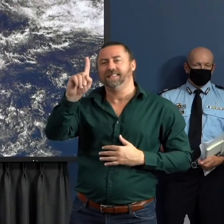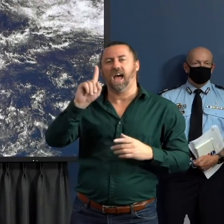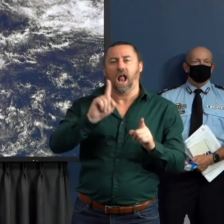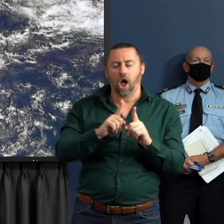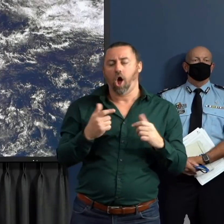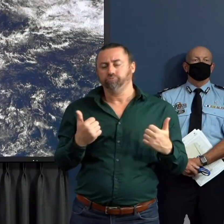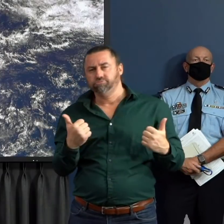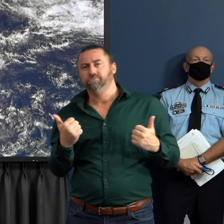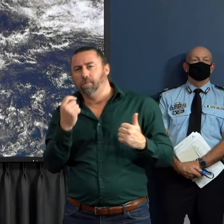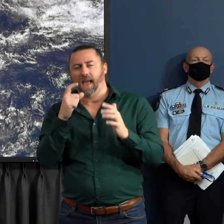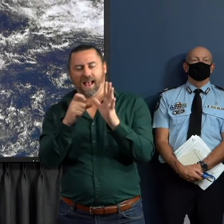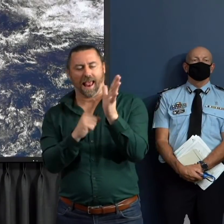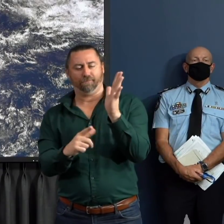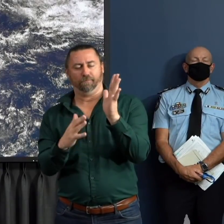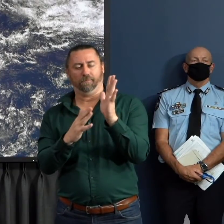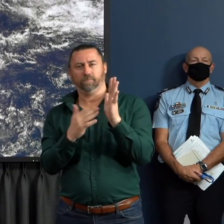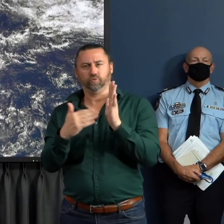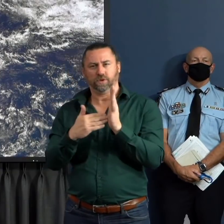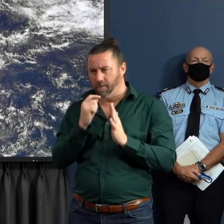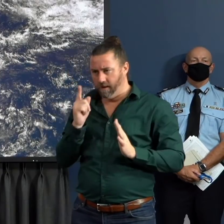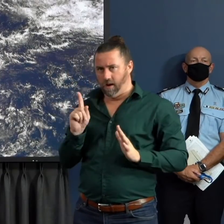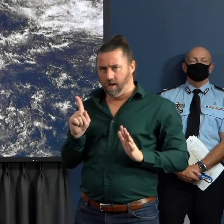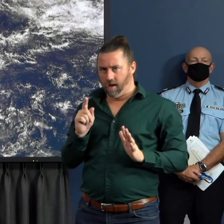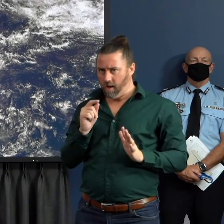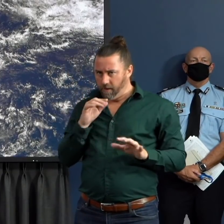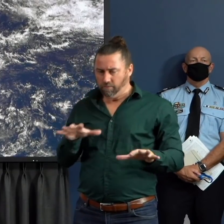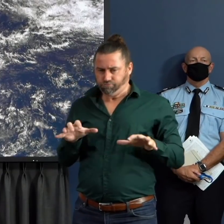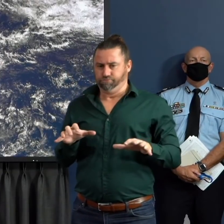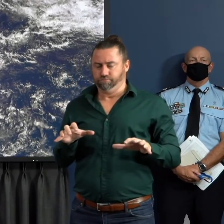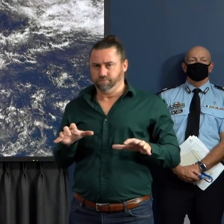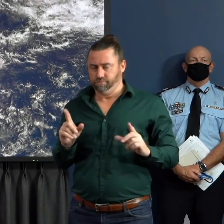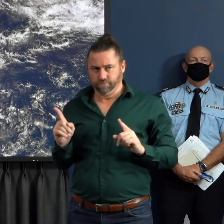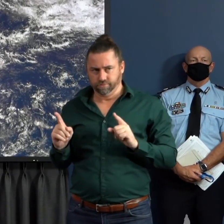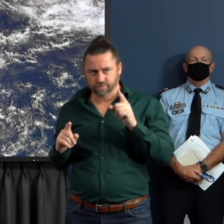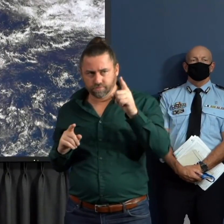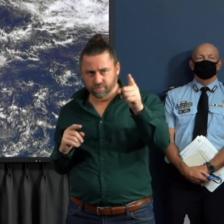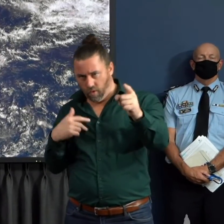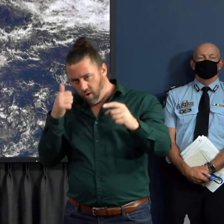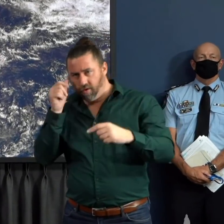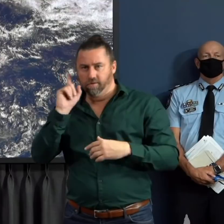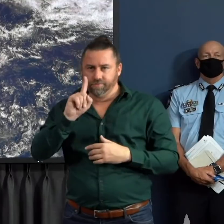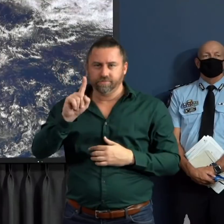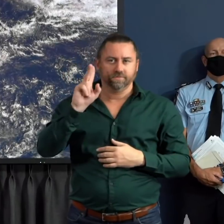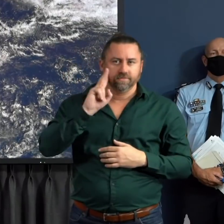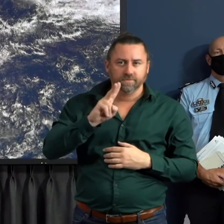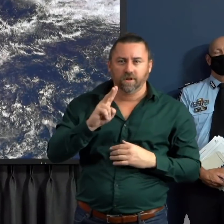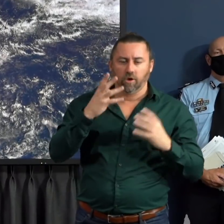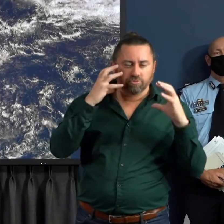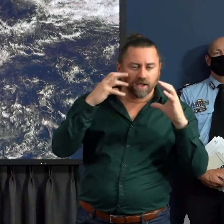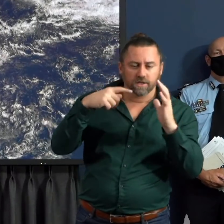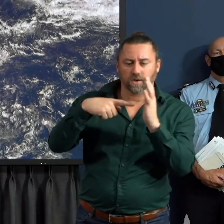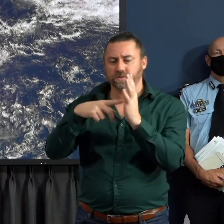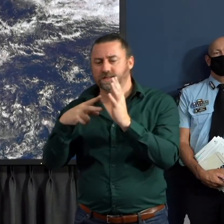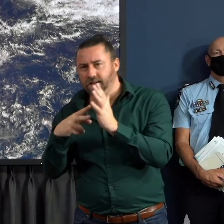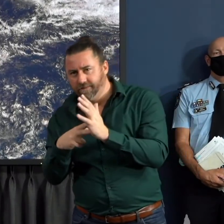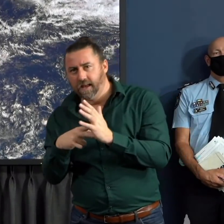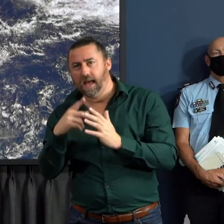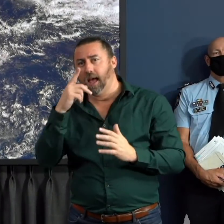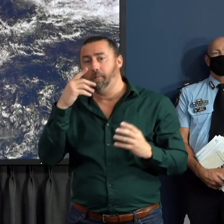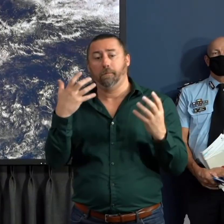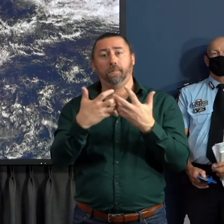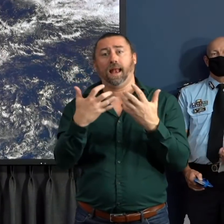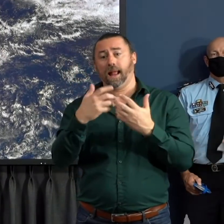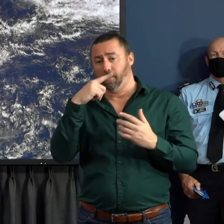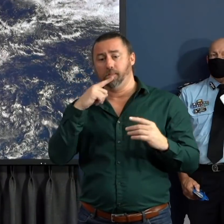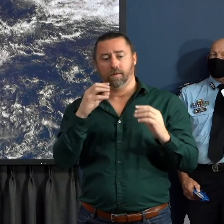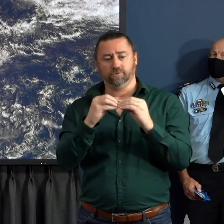We're a little calmer. Yeah. I just wanted to put it to, throughout the rolling coverage, whether it's been on radio, TV, a lot of people's sentiments in Brisbane at the moment is